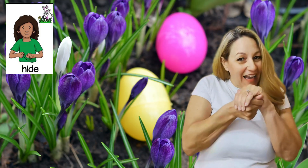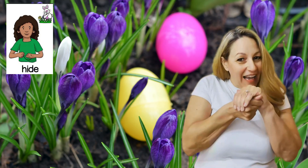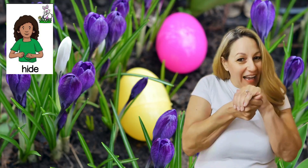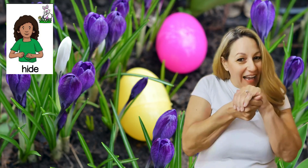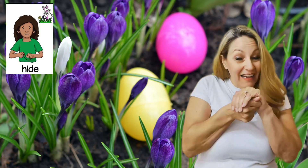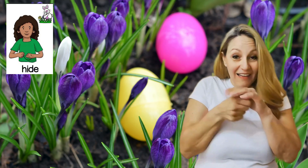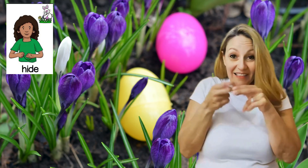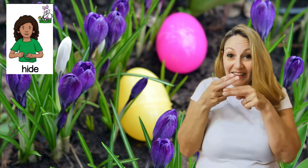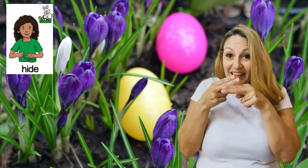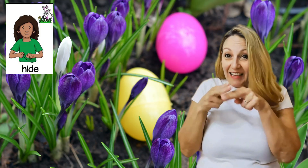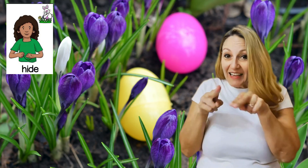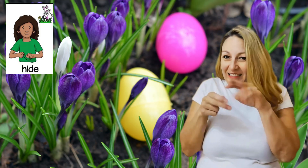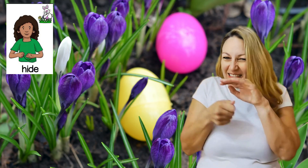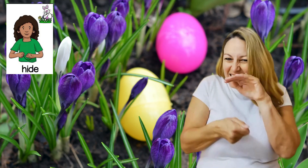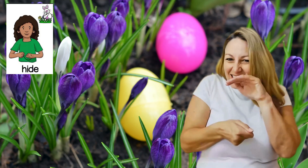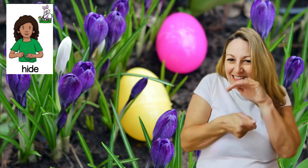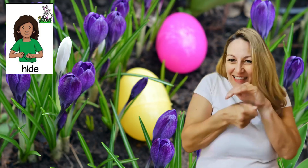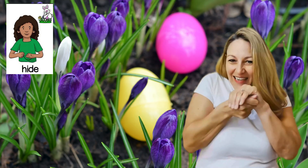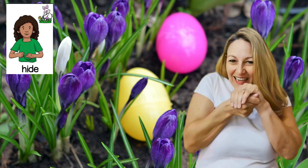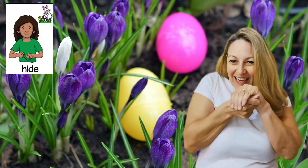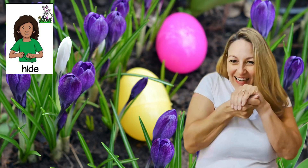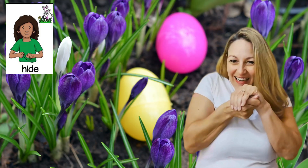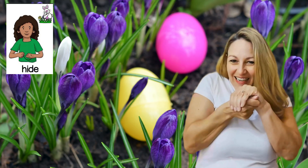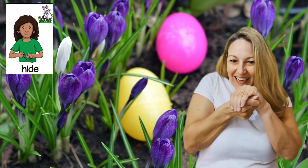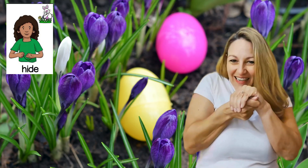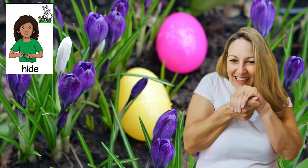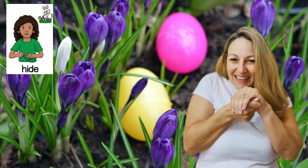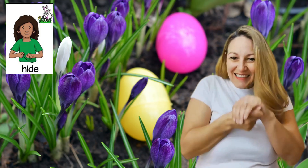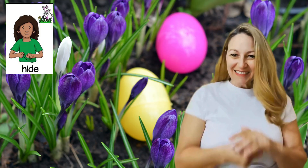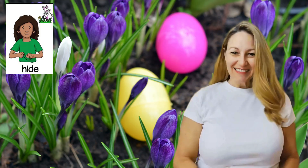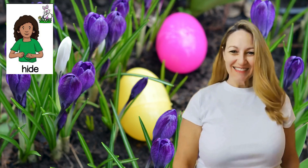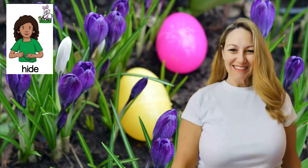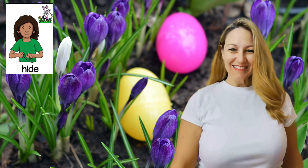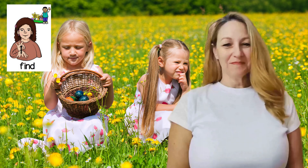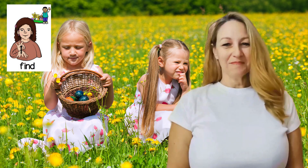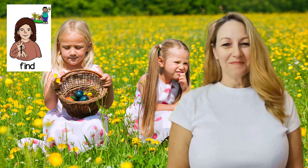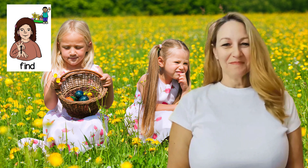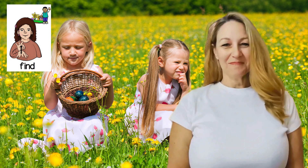Here's some eggs hiding. Hide.